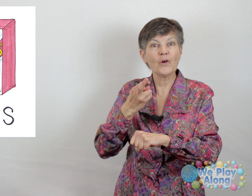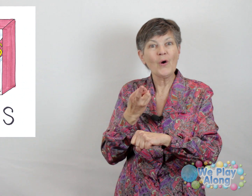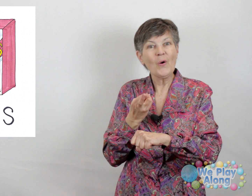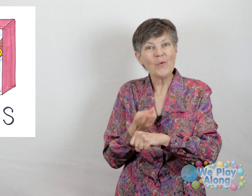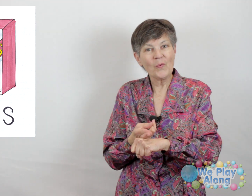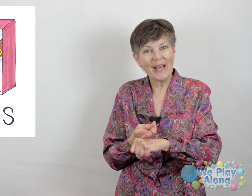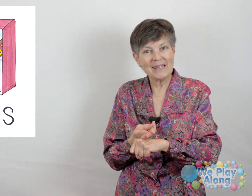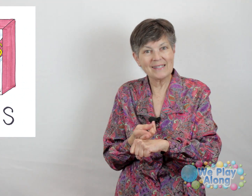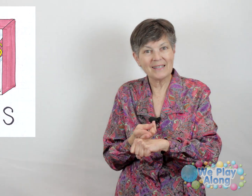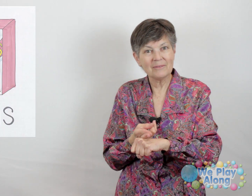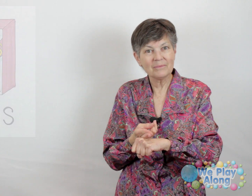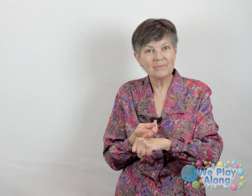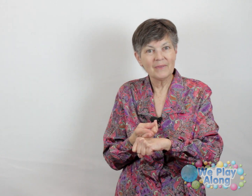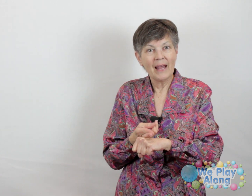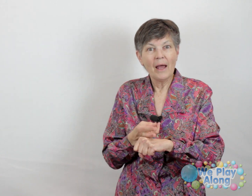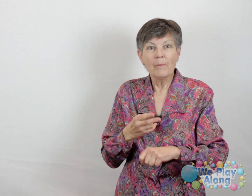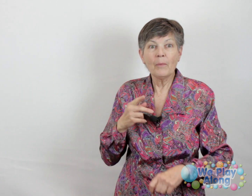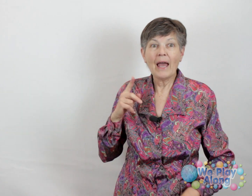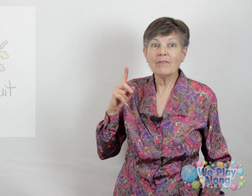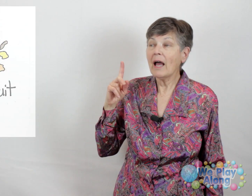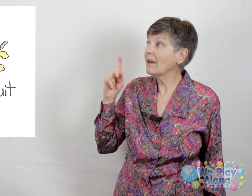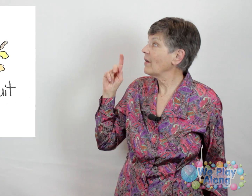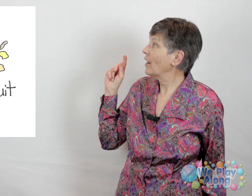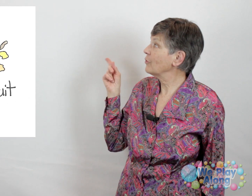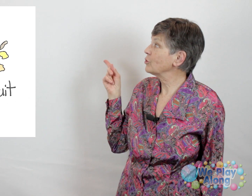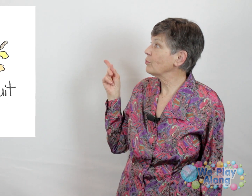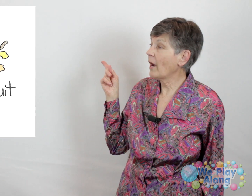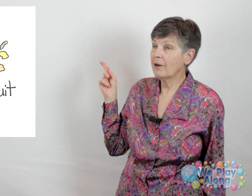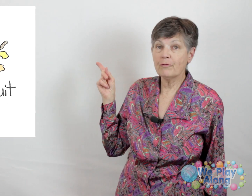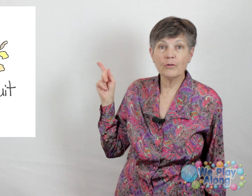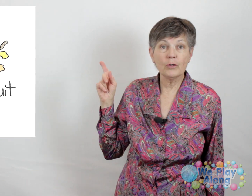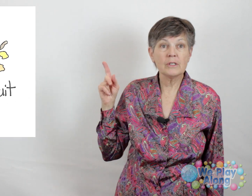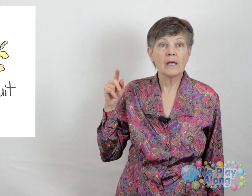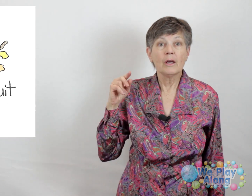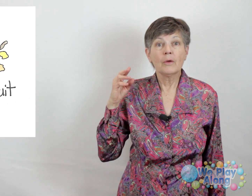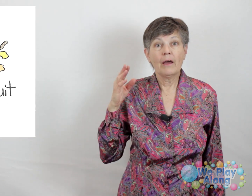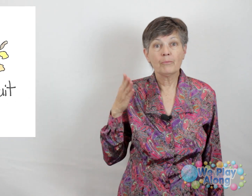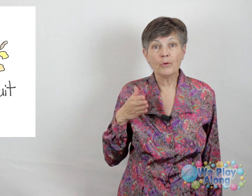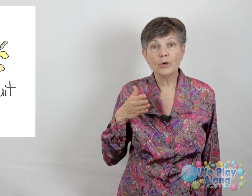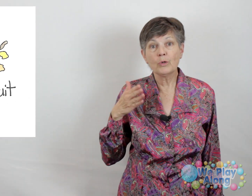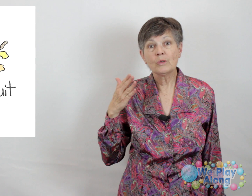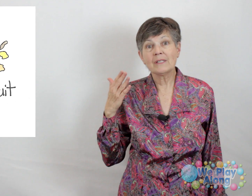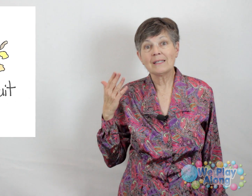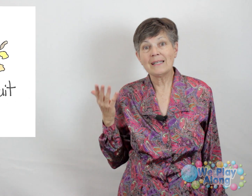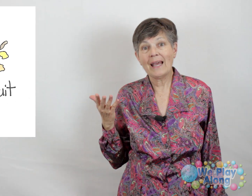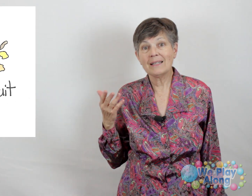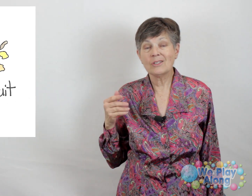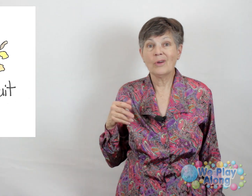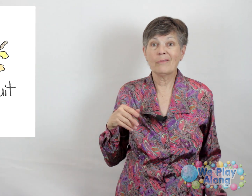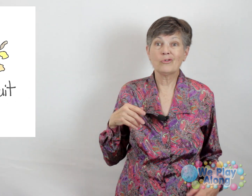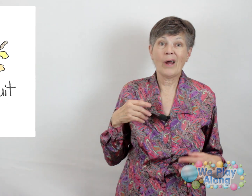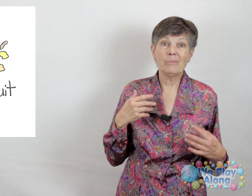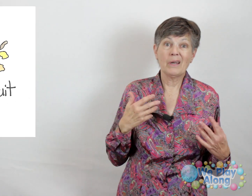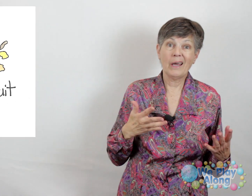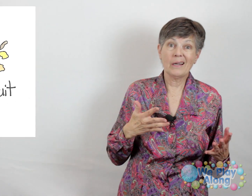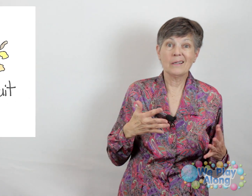for raisin. But we have a lot of other dried fruits. You have prunes and dates, and you have dried bananas